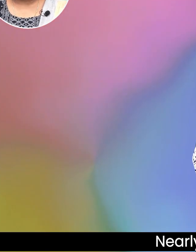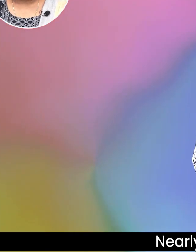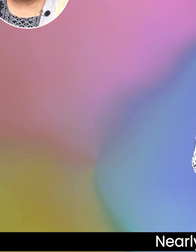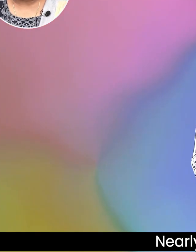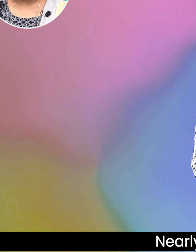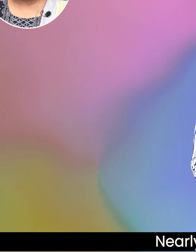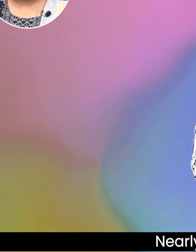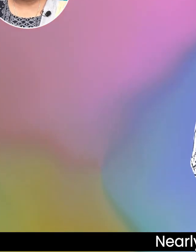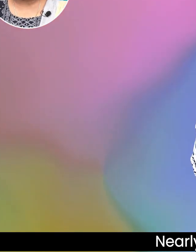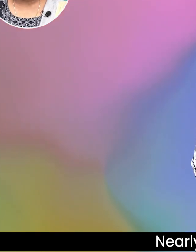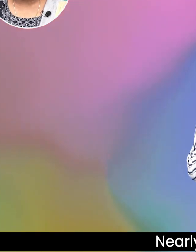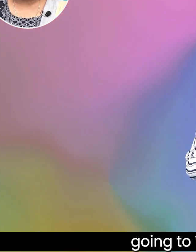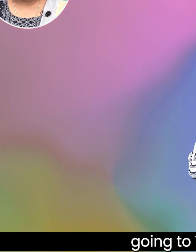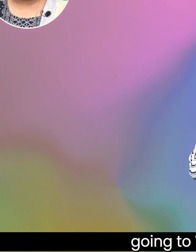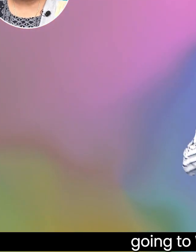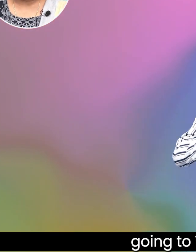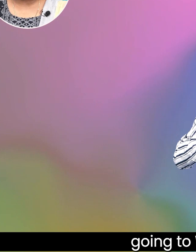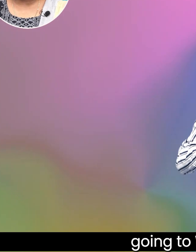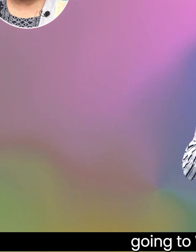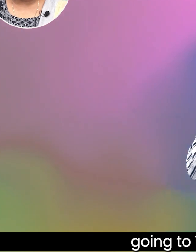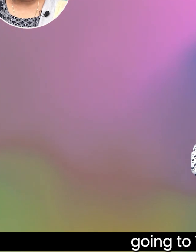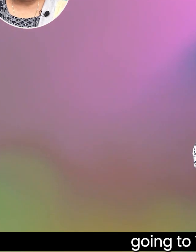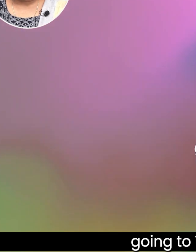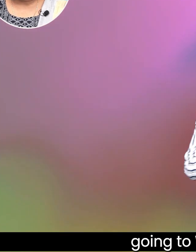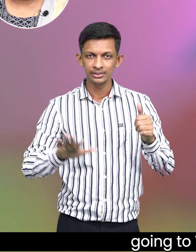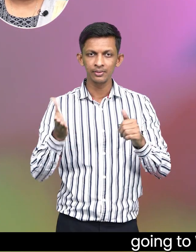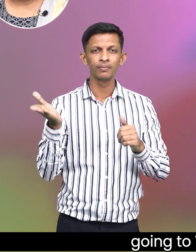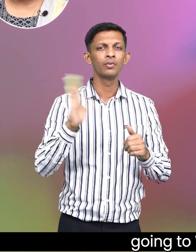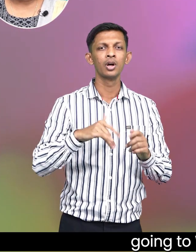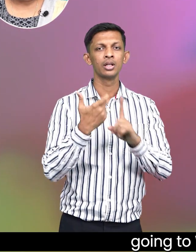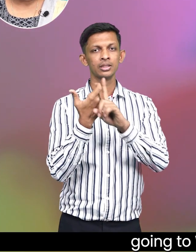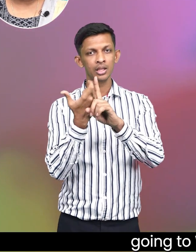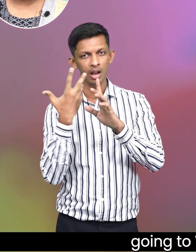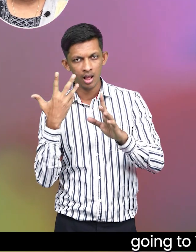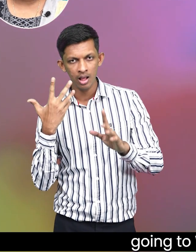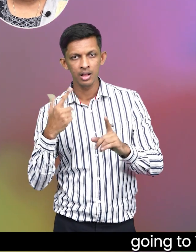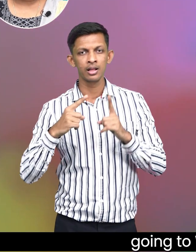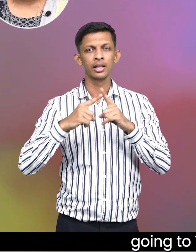Nearly 3/5 of workers going to West Asia are from Kerala,